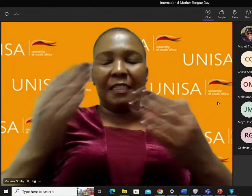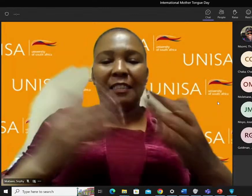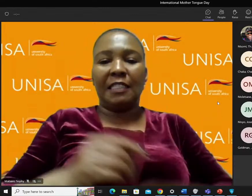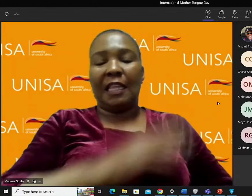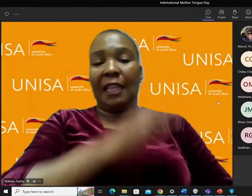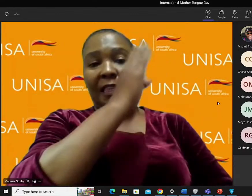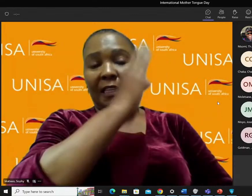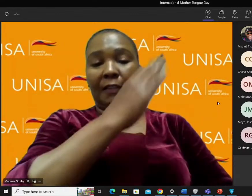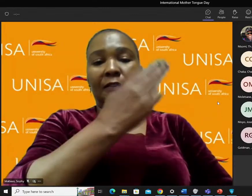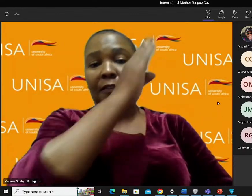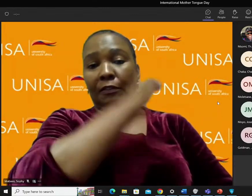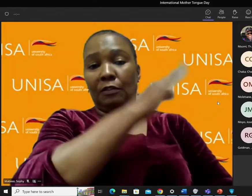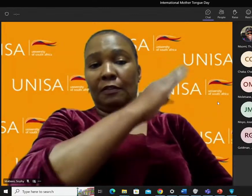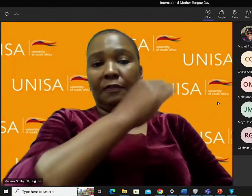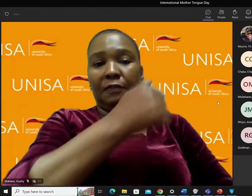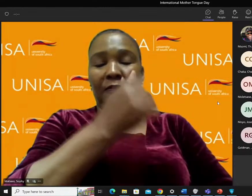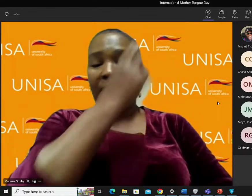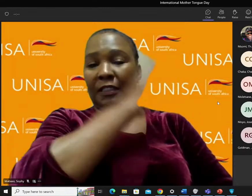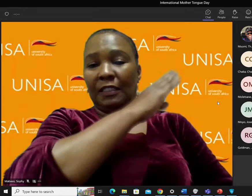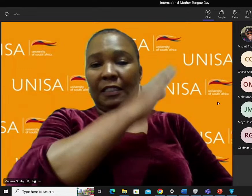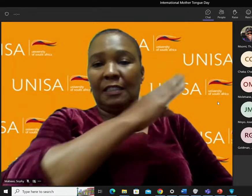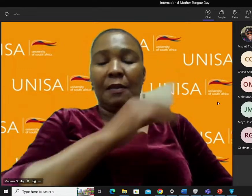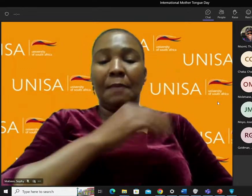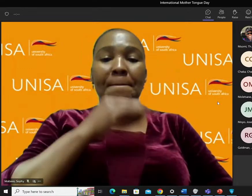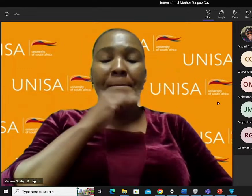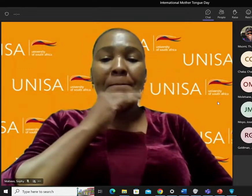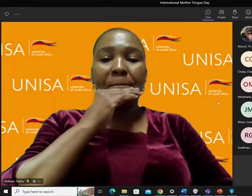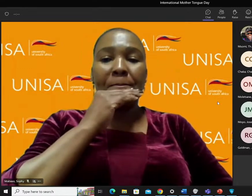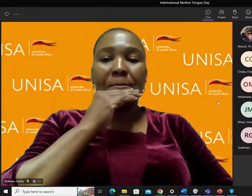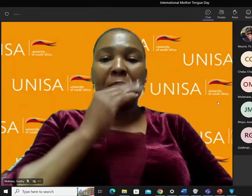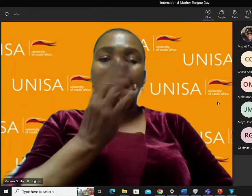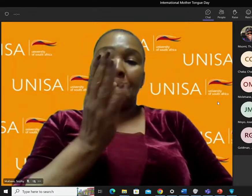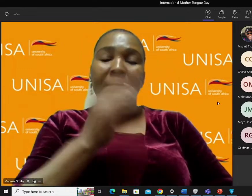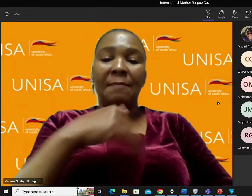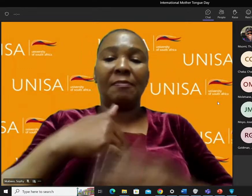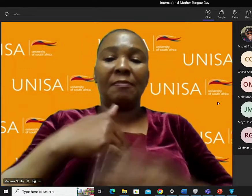means now we are past 12.